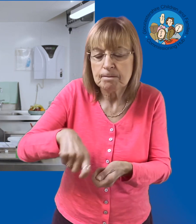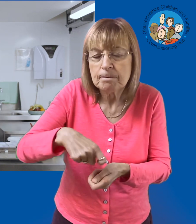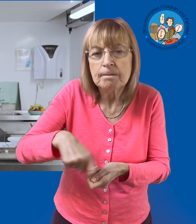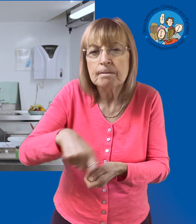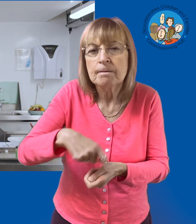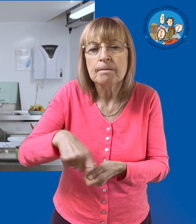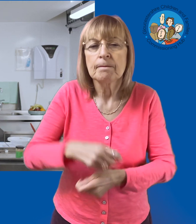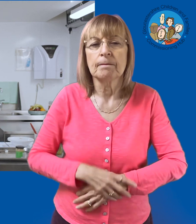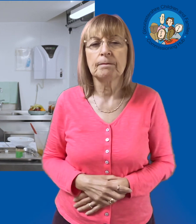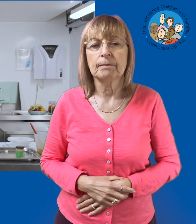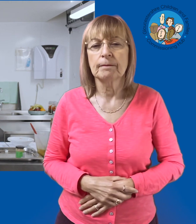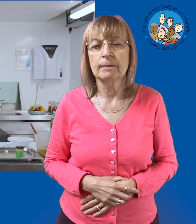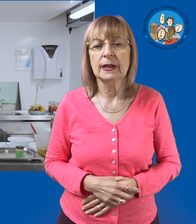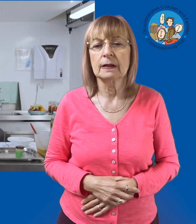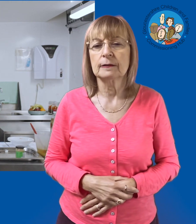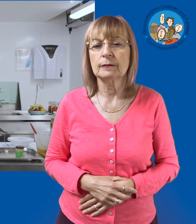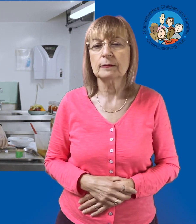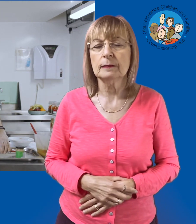on this occasion.